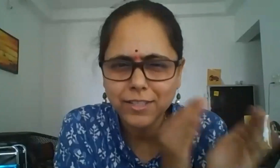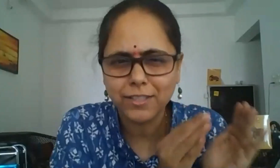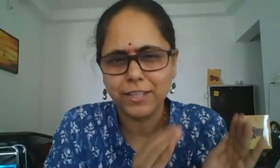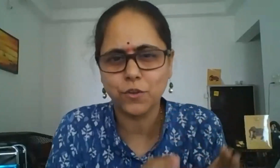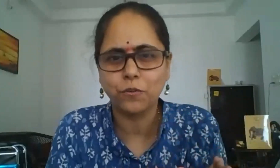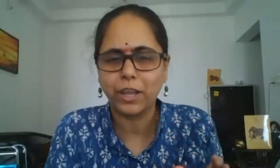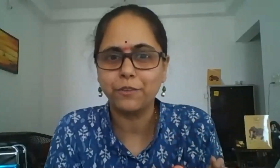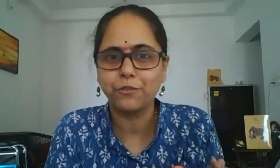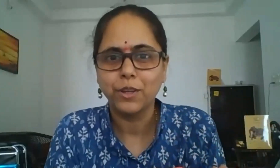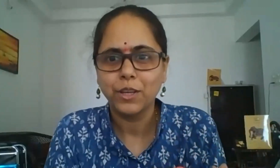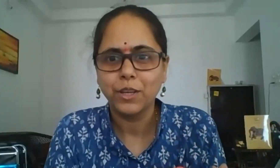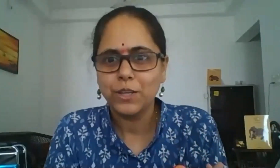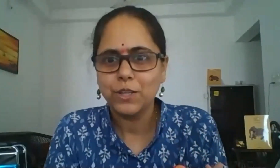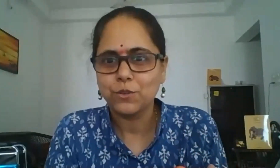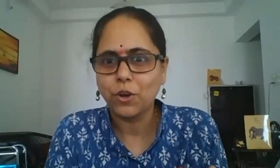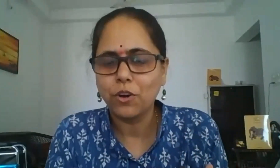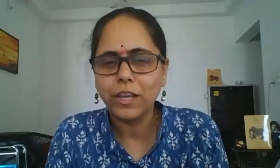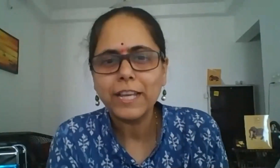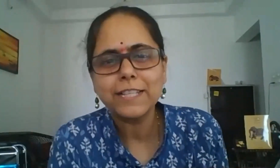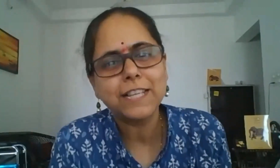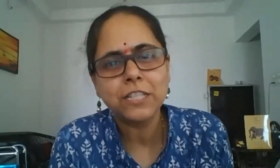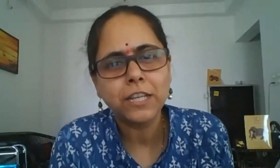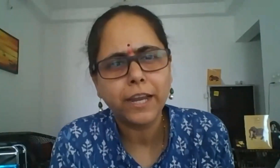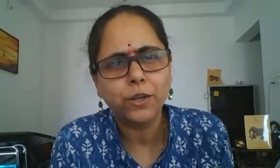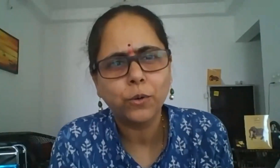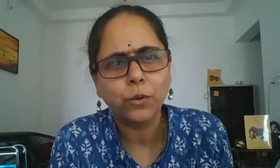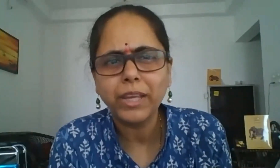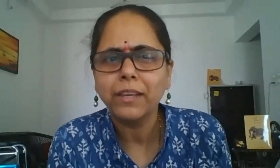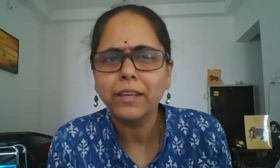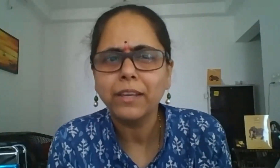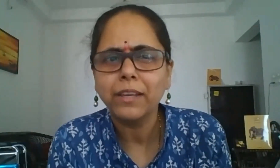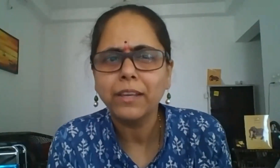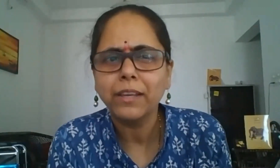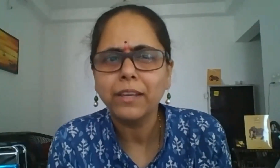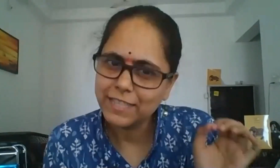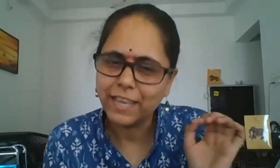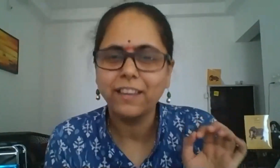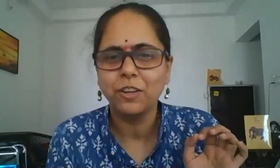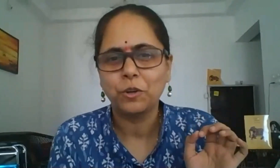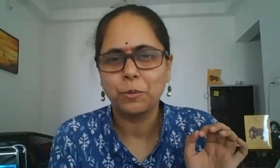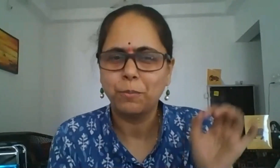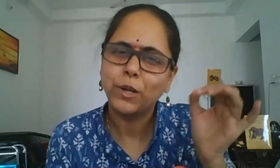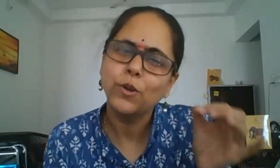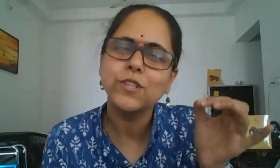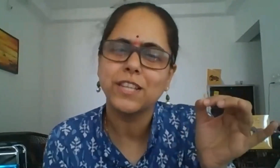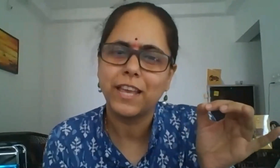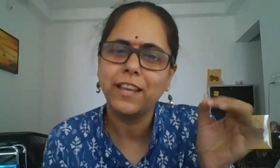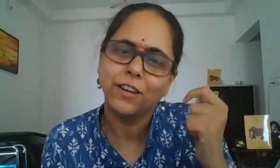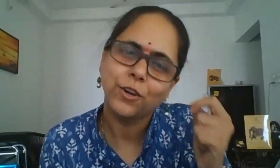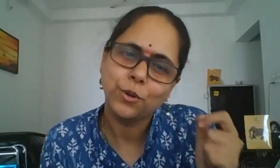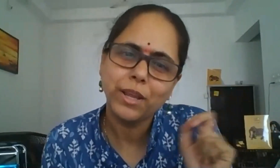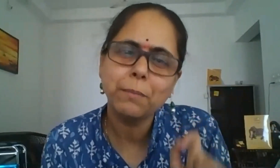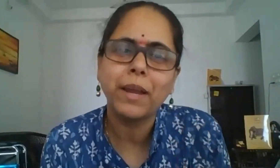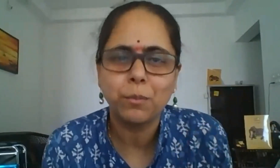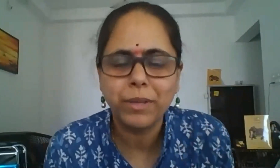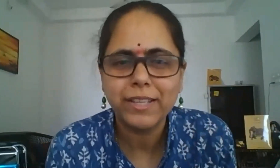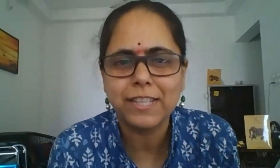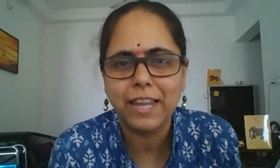days of life. So the organization had told me he's there, but looks like today might be his last